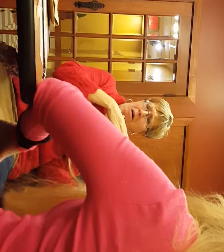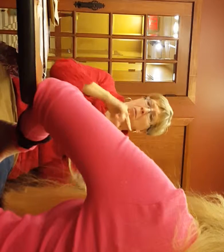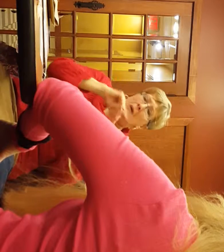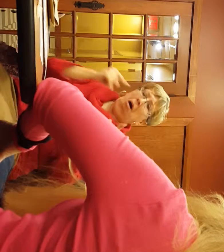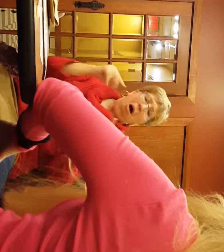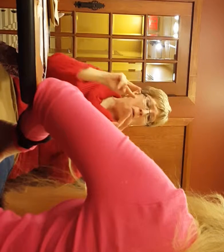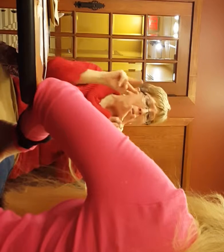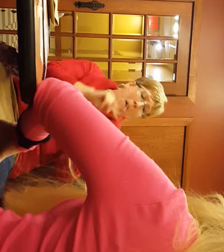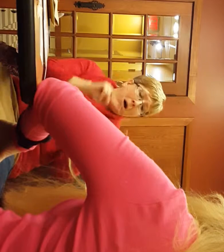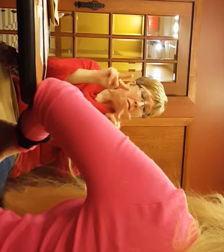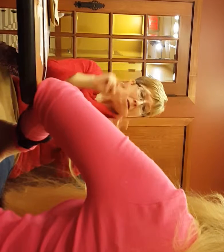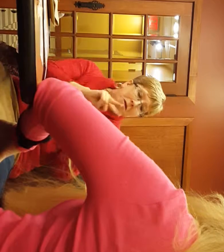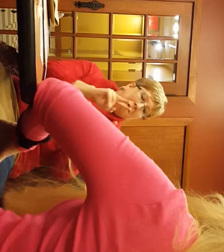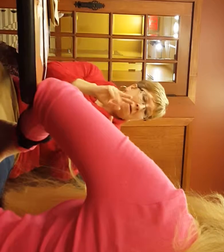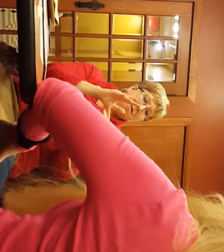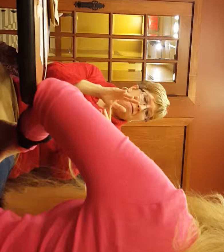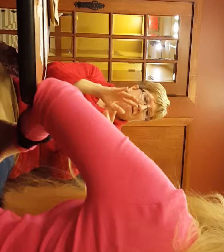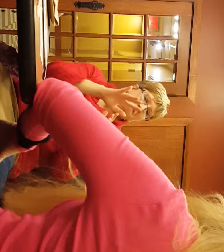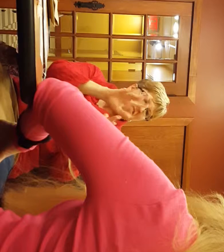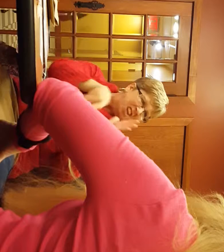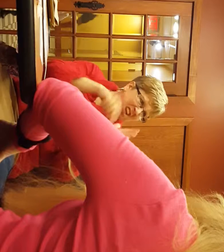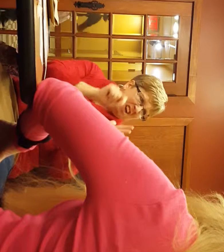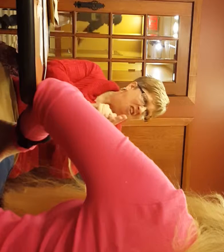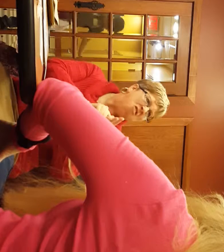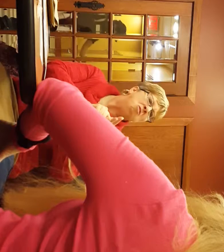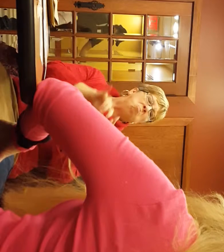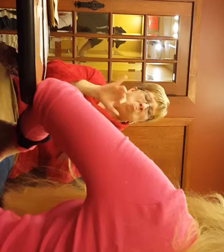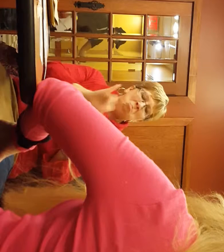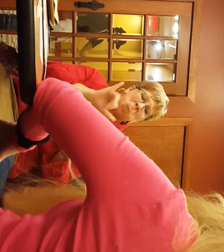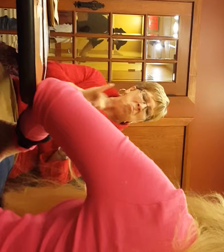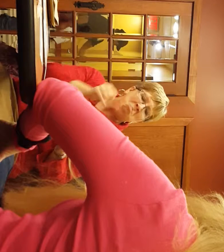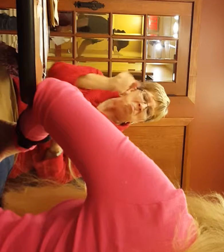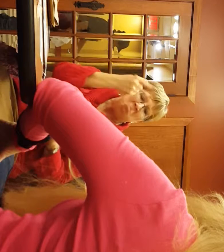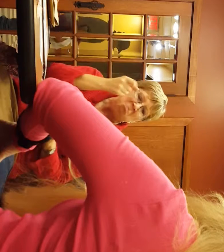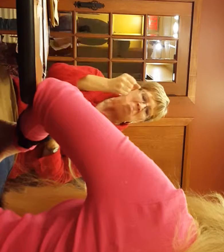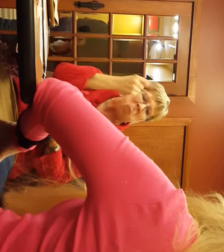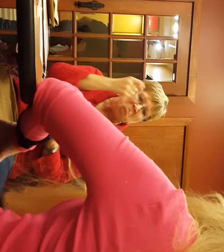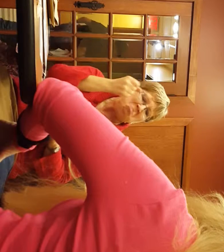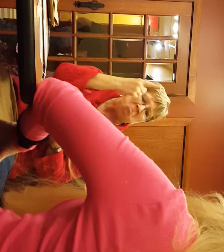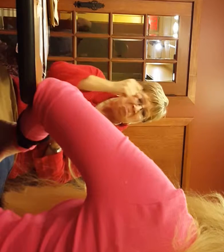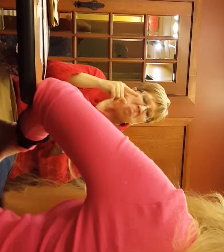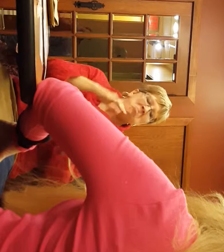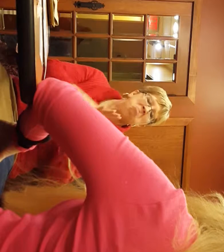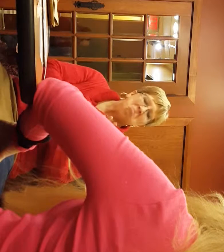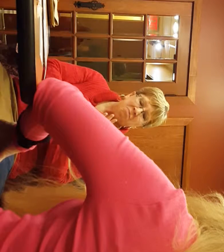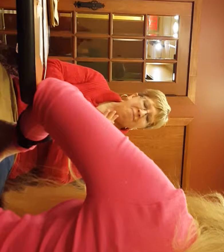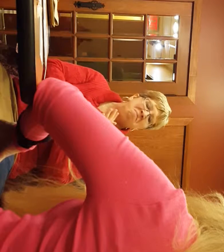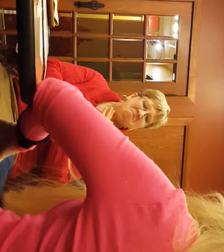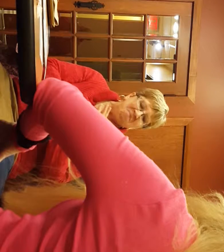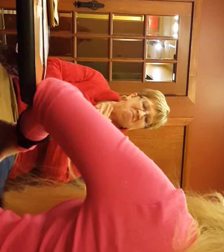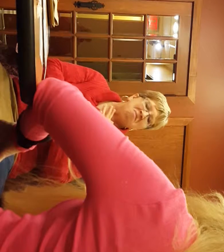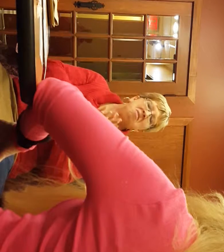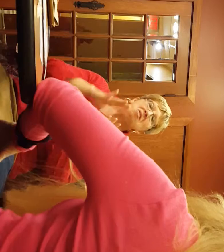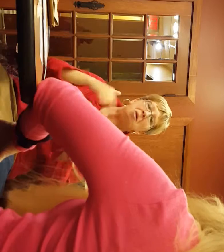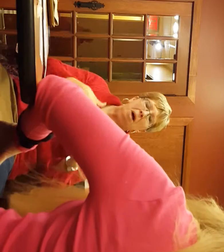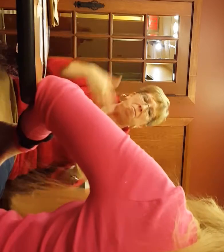okay, I guess I probably could. They all say about the same thing, and it's one of the things I'm going to tell you guys. And so I had them over, and